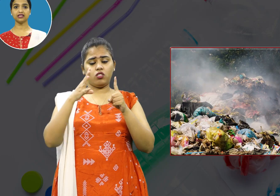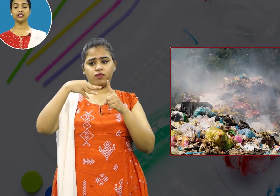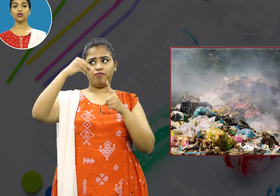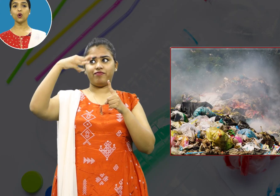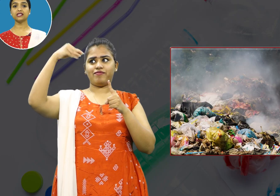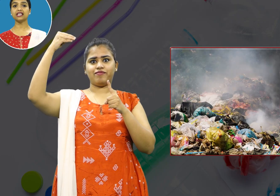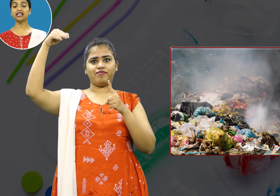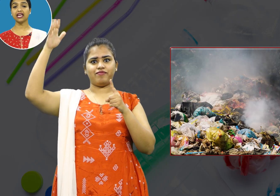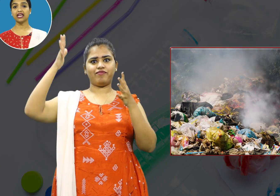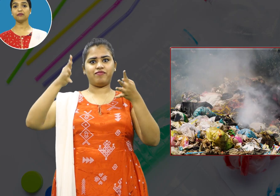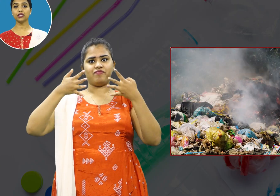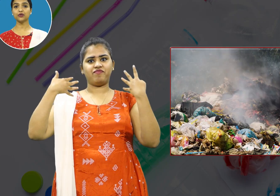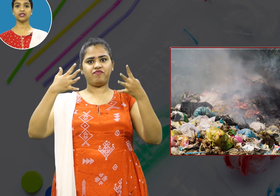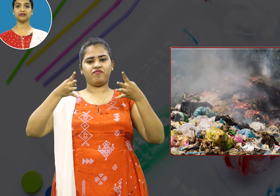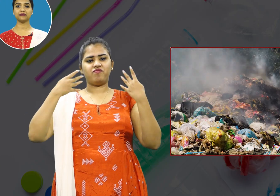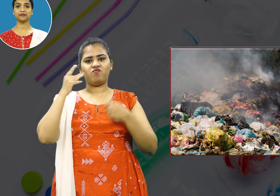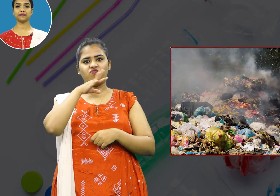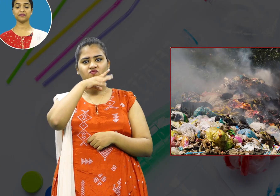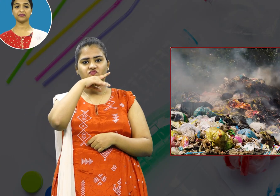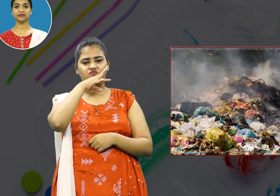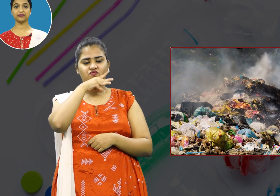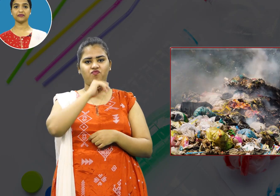atmosphere, causing air pollution.